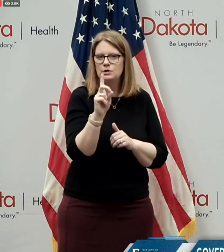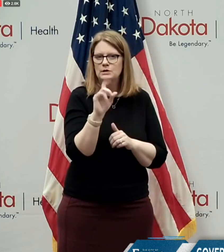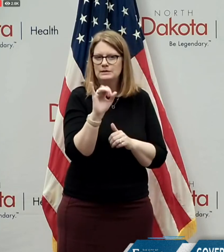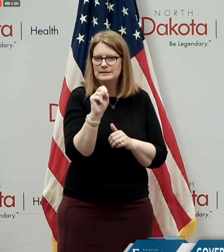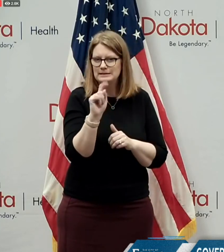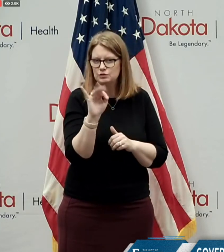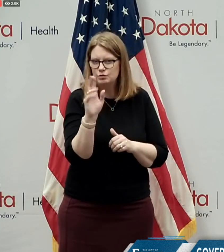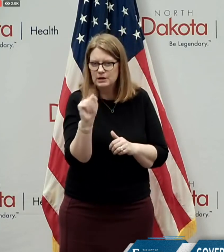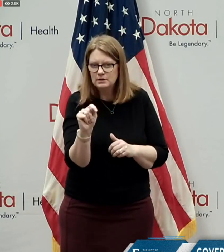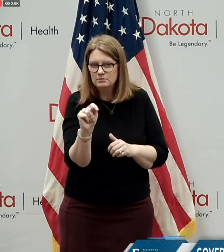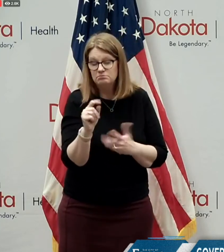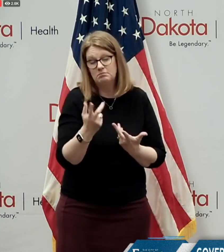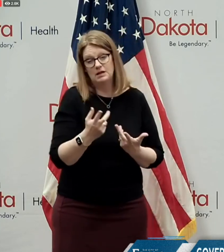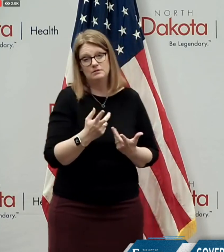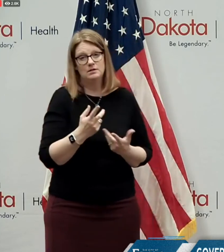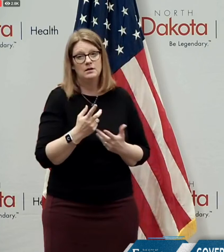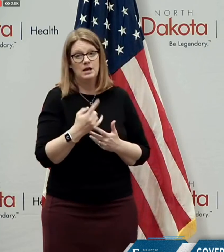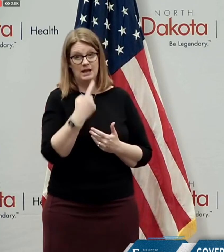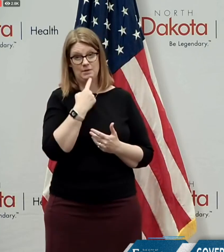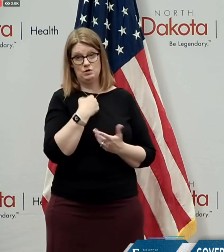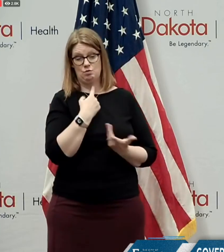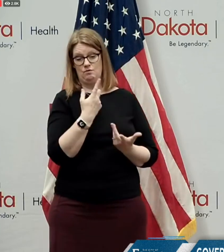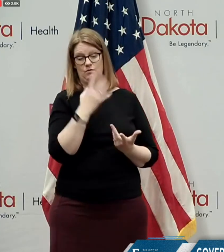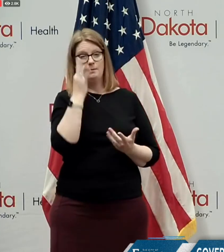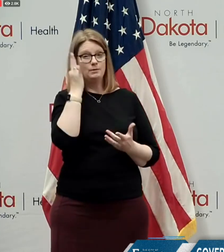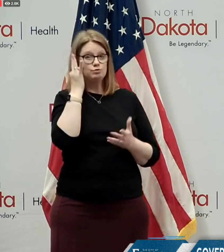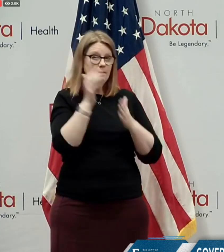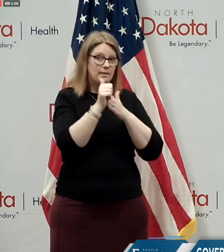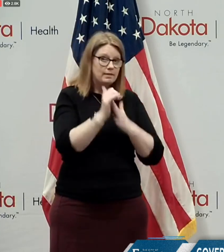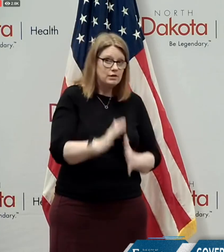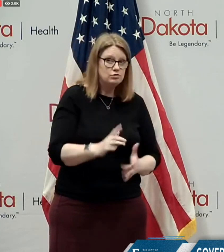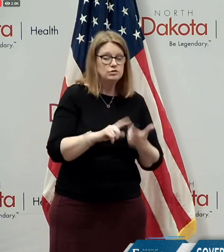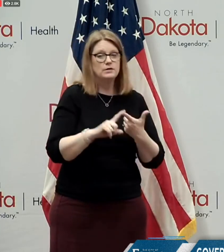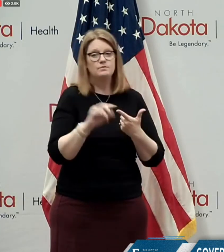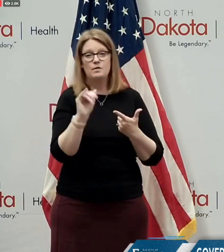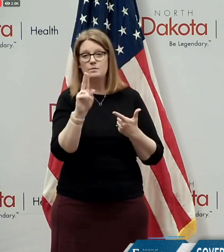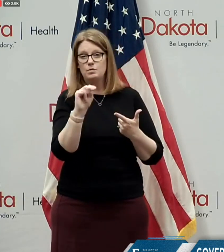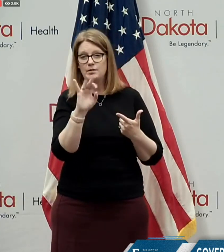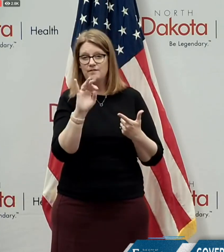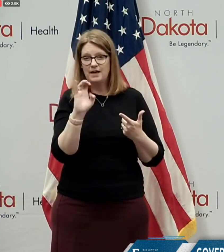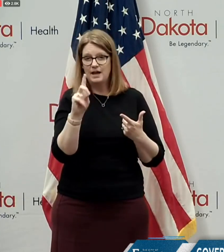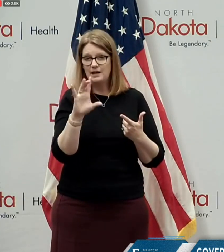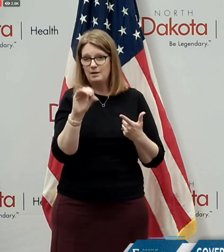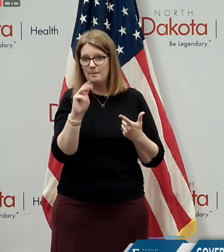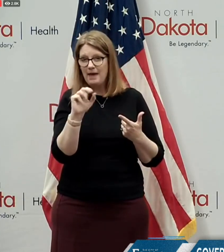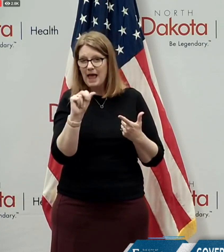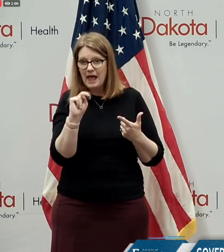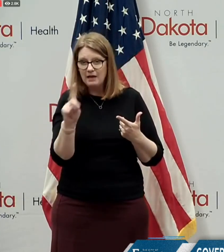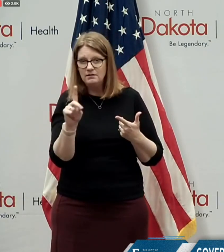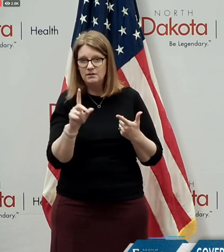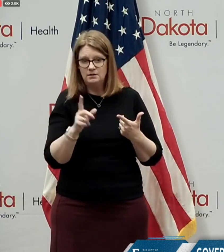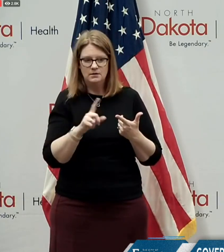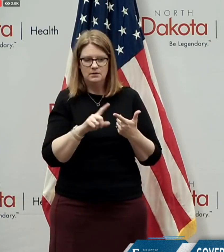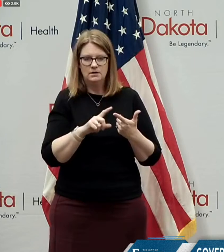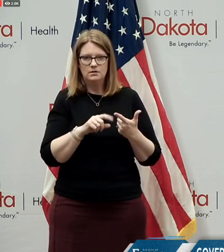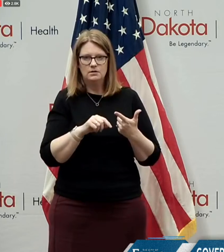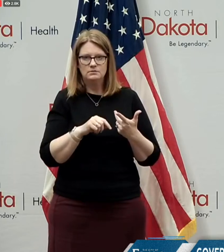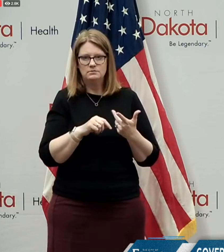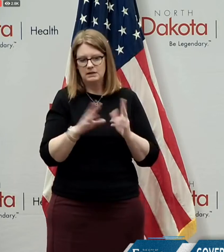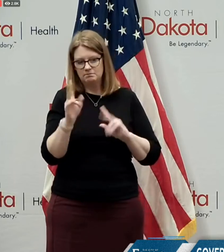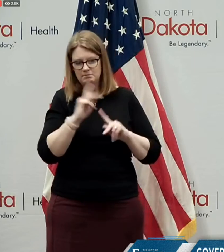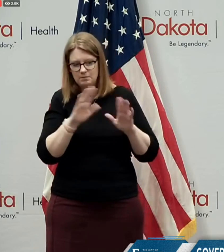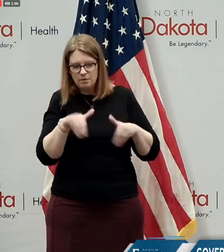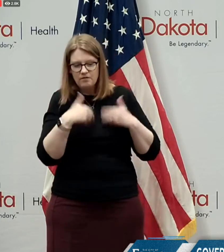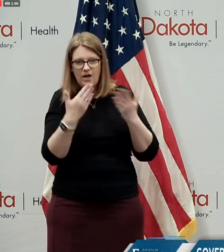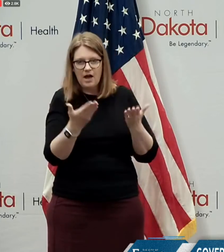told from tribal leadership, from Unified Command people, from of where those numbers are at per district,